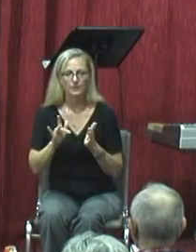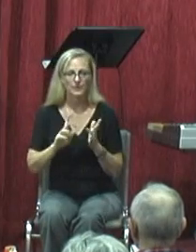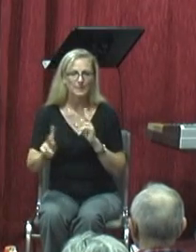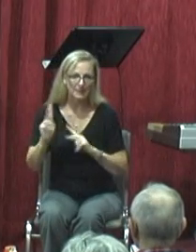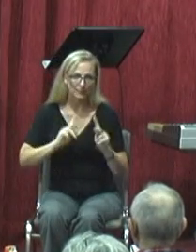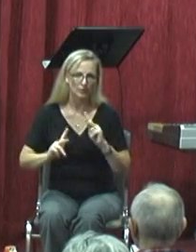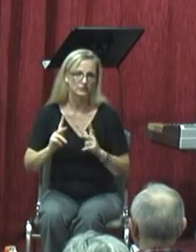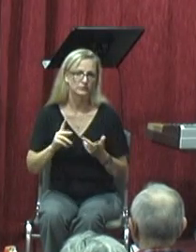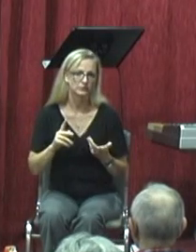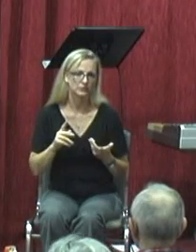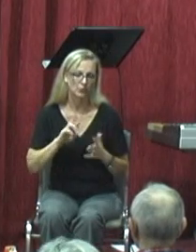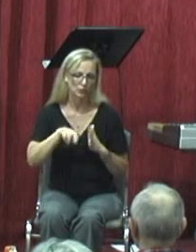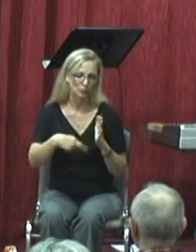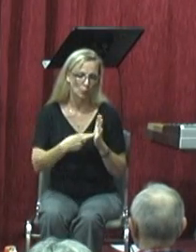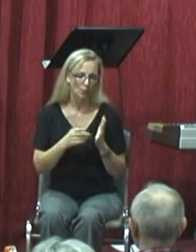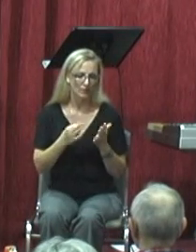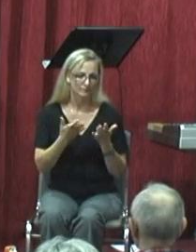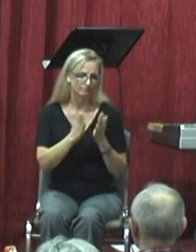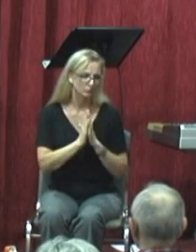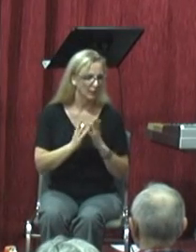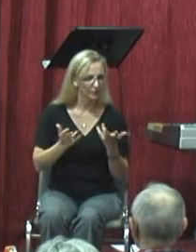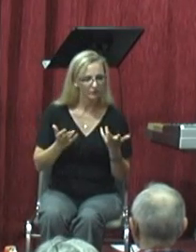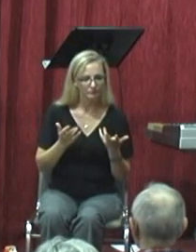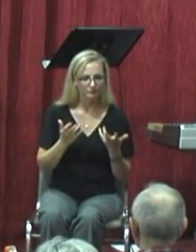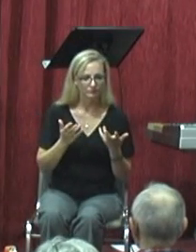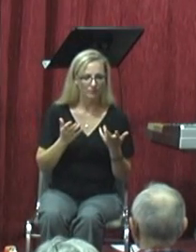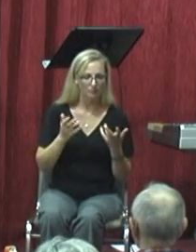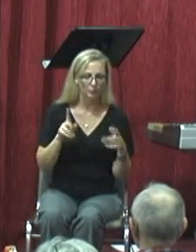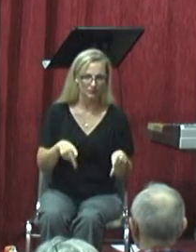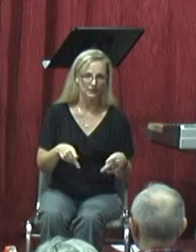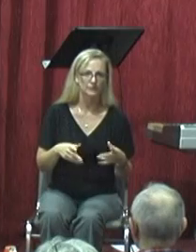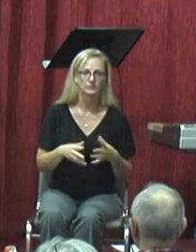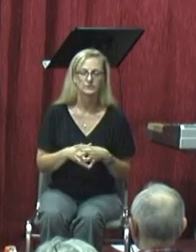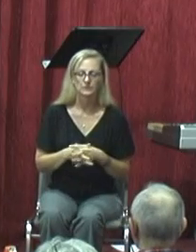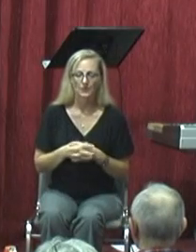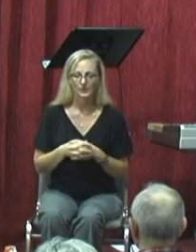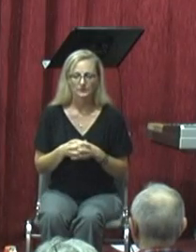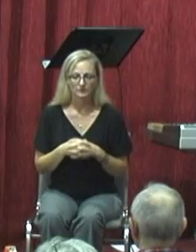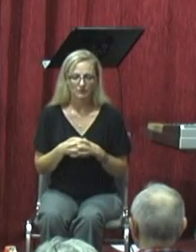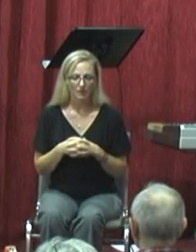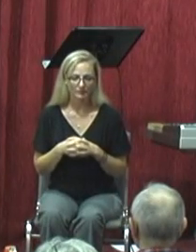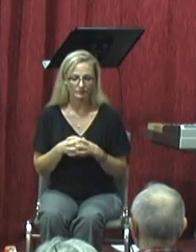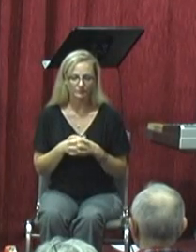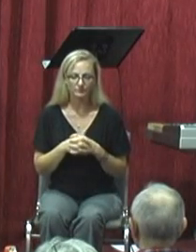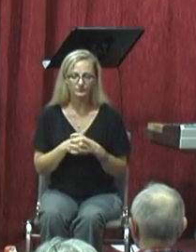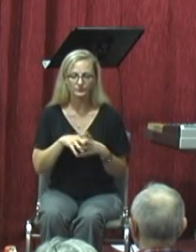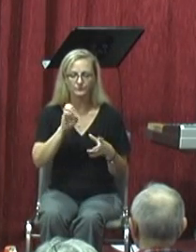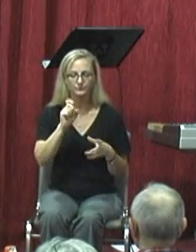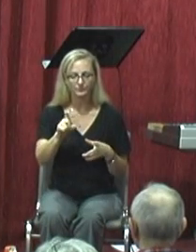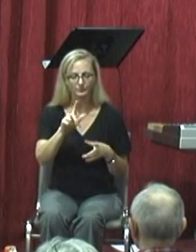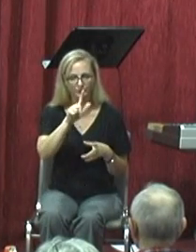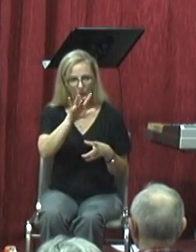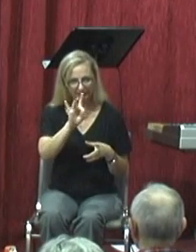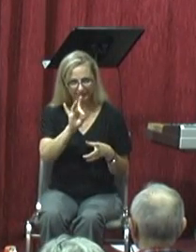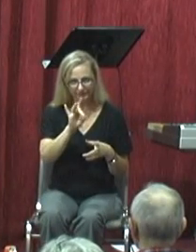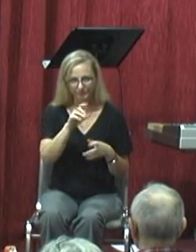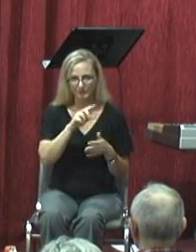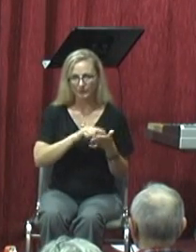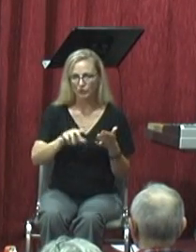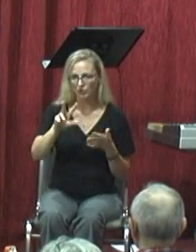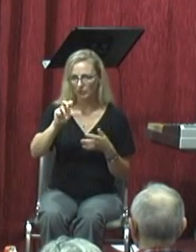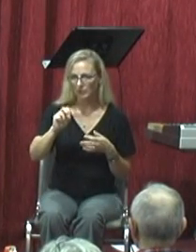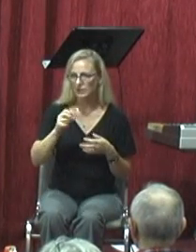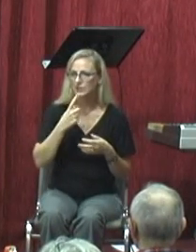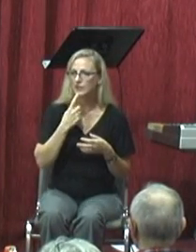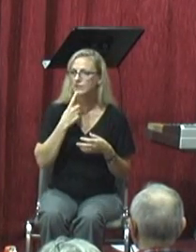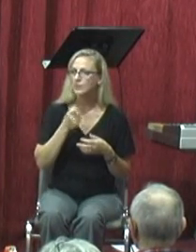there's this role of intercessor. Kohen is an intercessor. And then in Exodus 28 and verse 30, it says, also